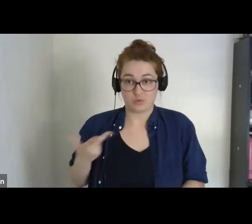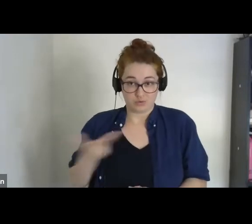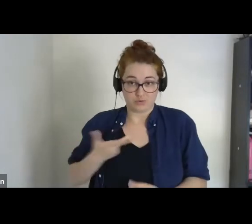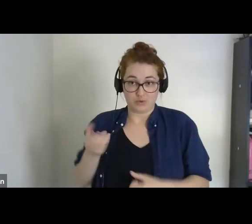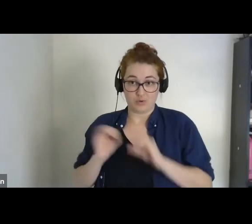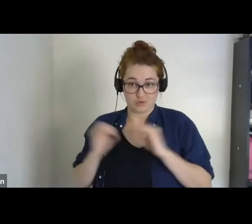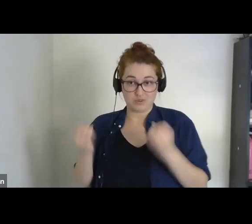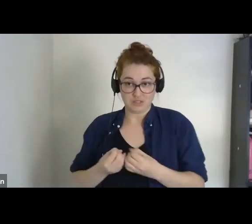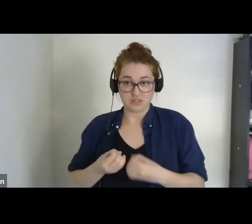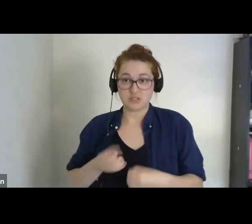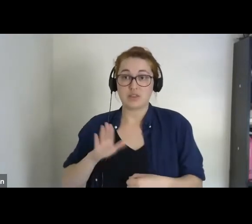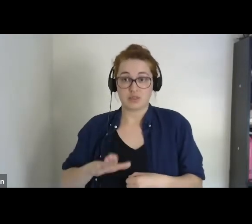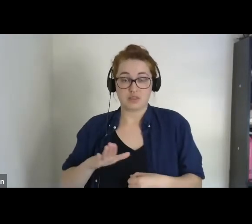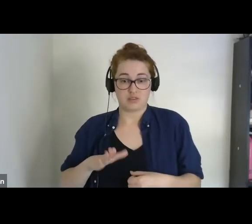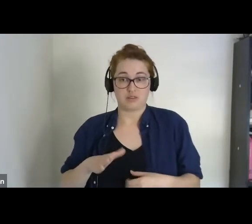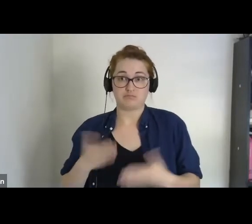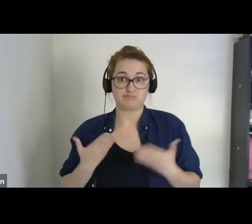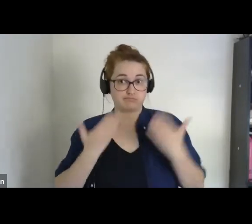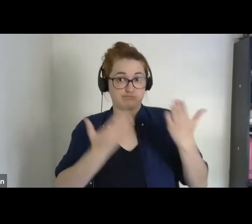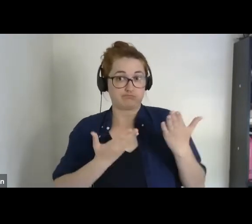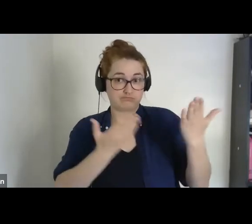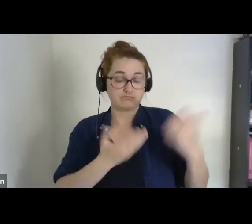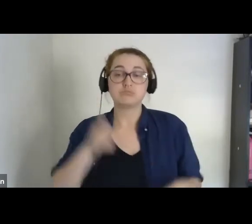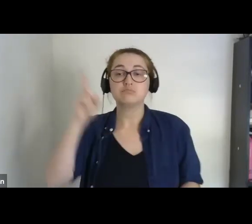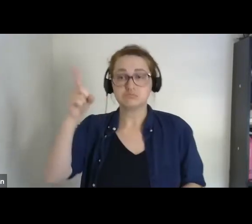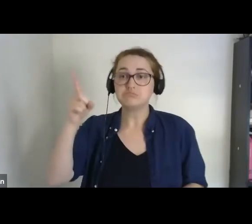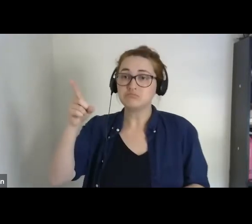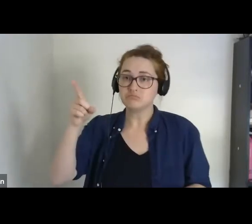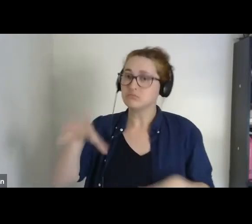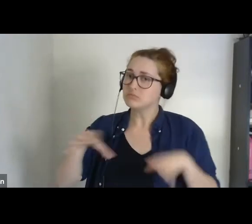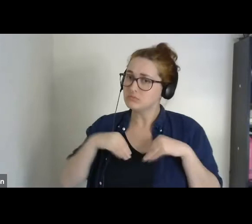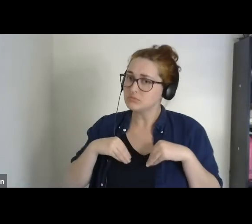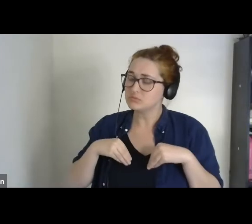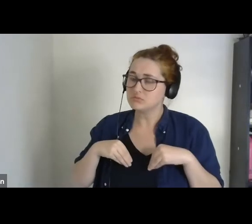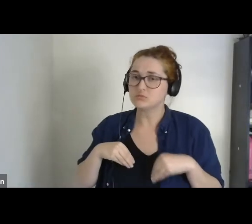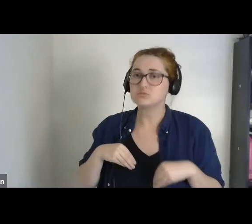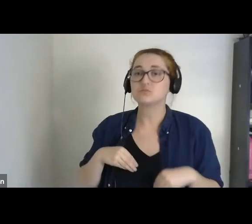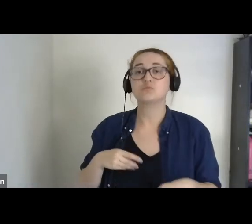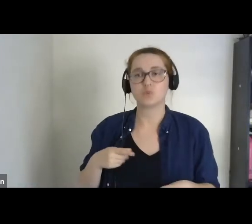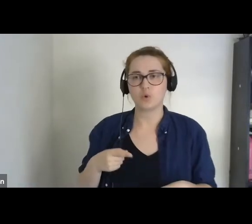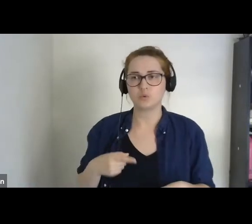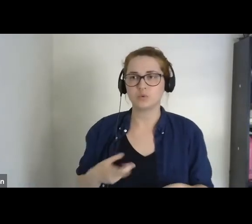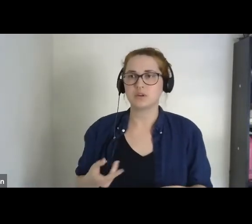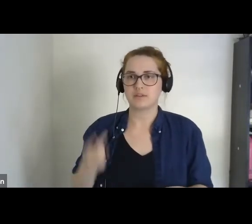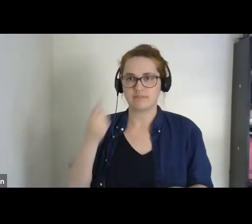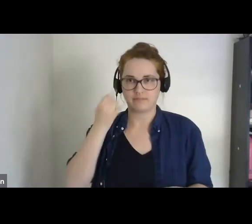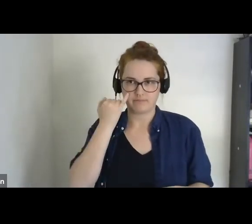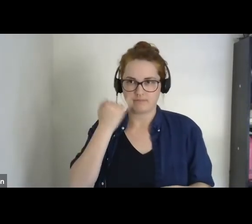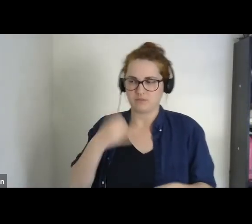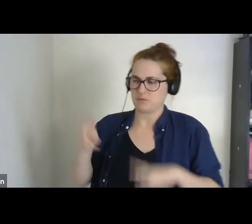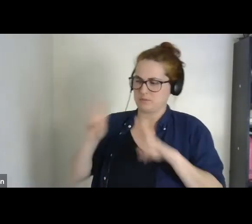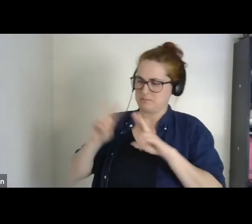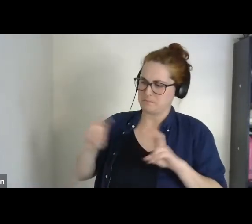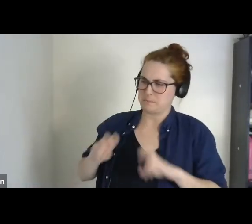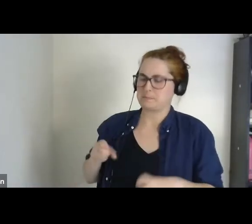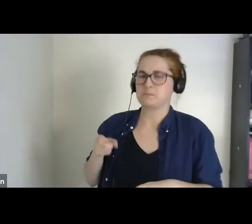and highlighted that when assessing the credibility and reliability of the testimony given by an individual